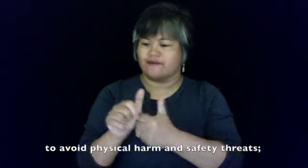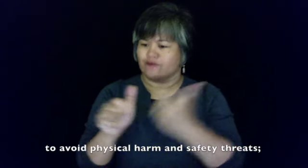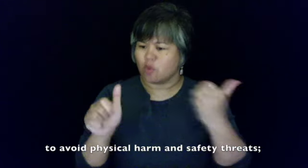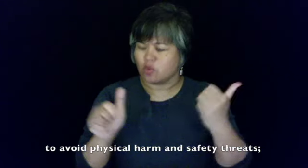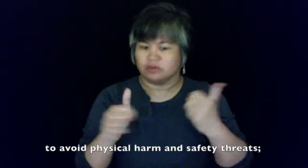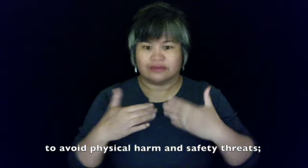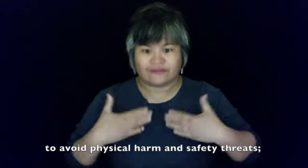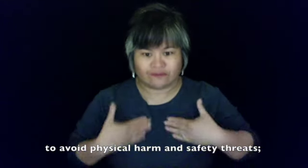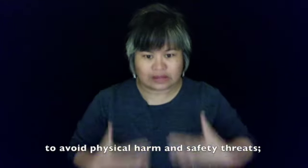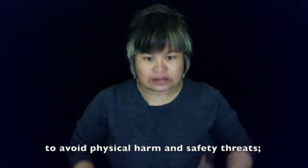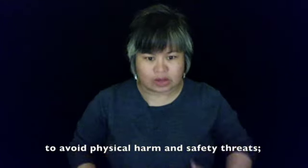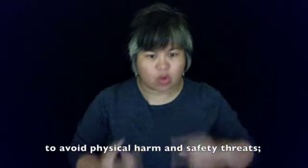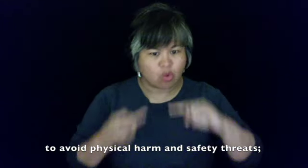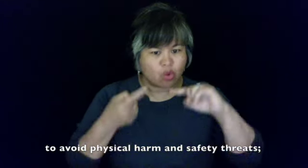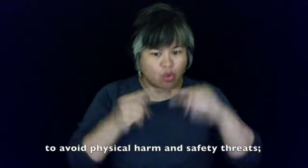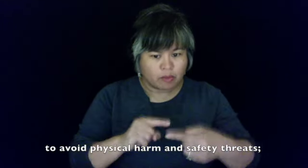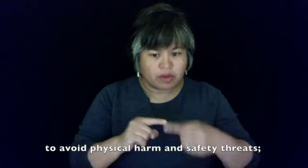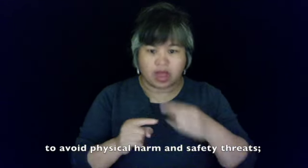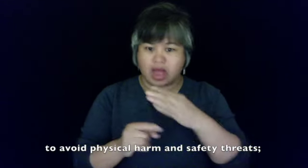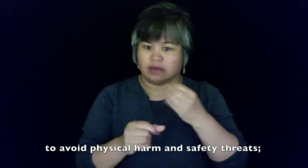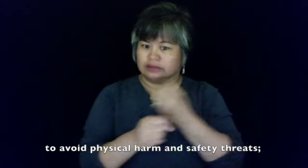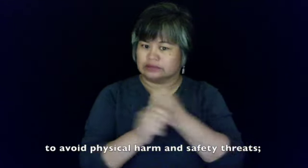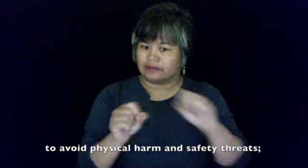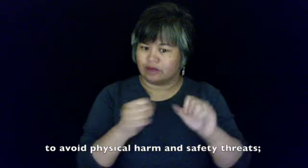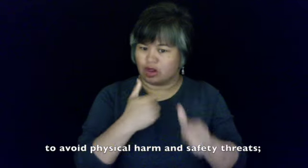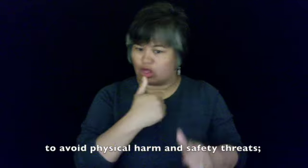to avoid physical harm and safety threats.